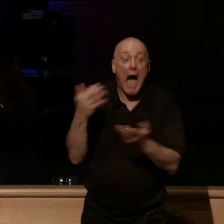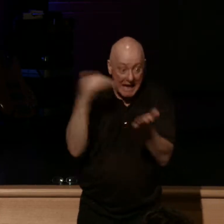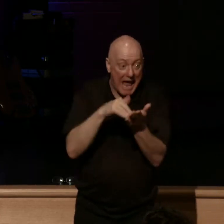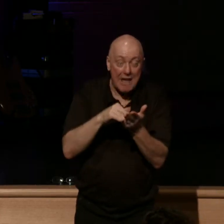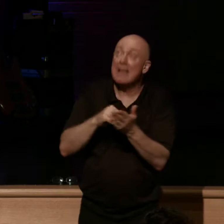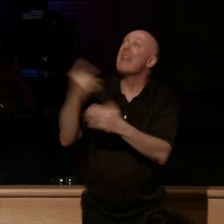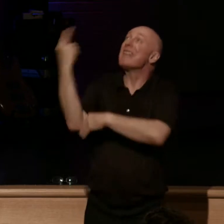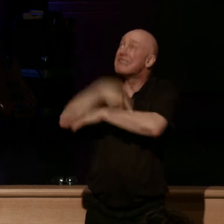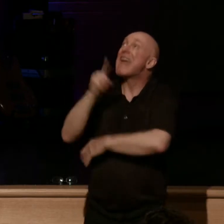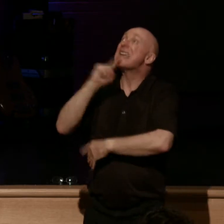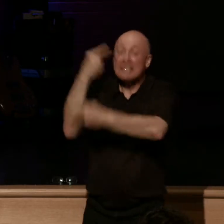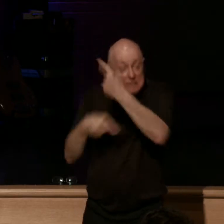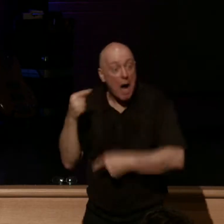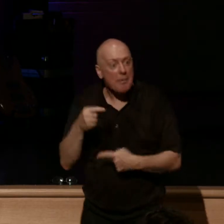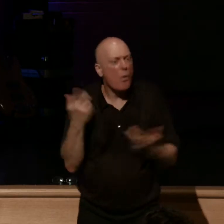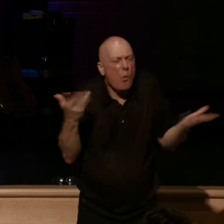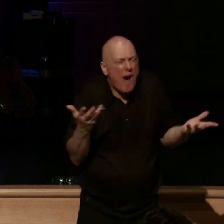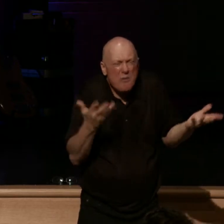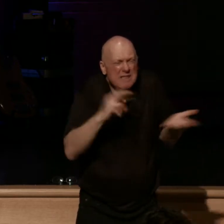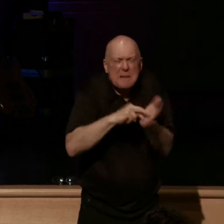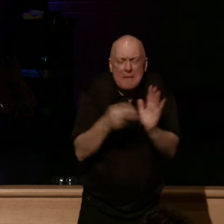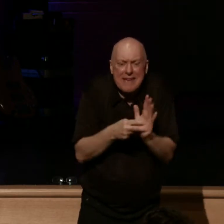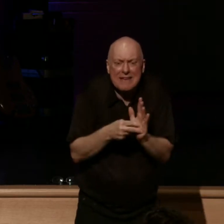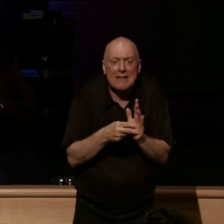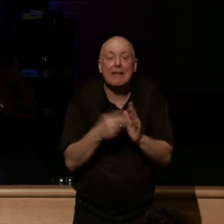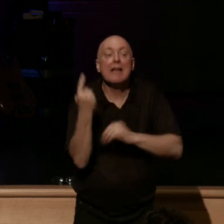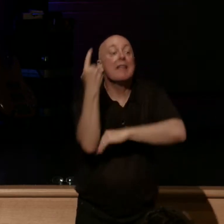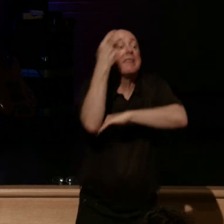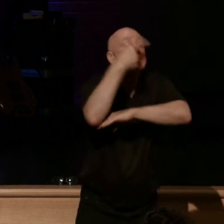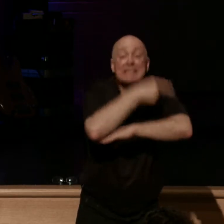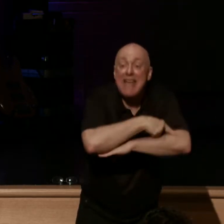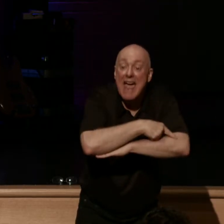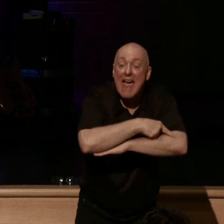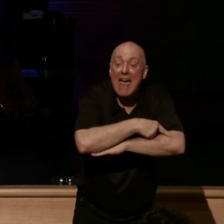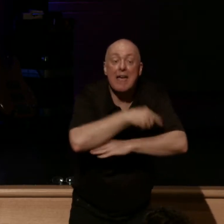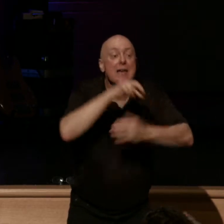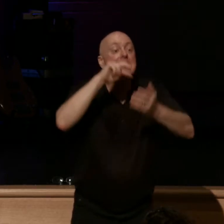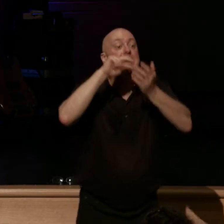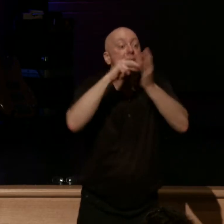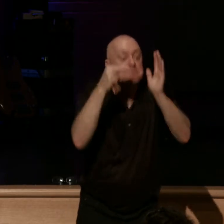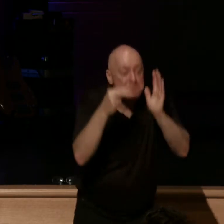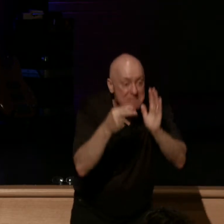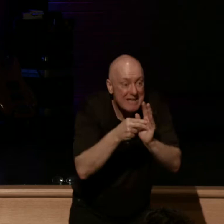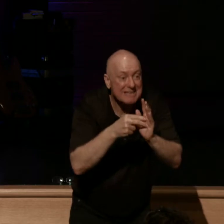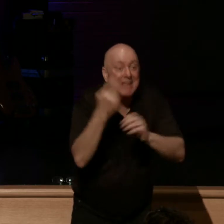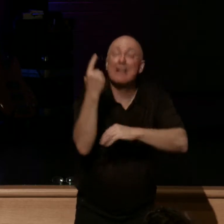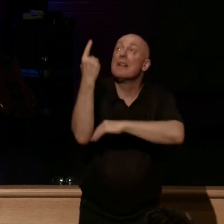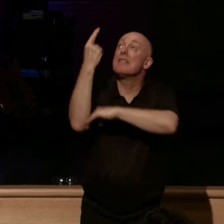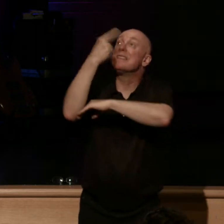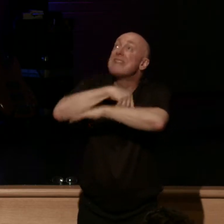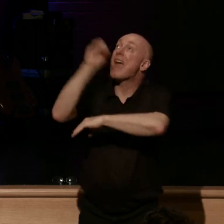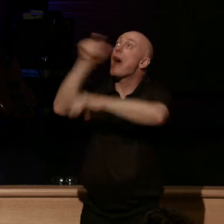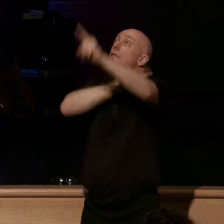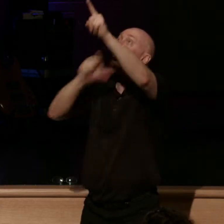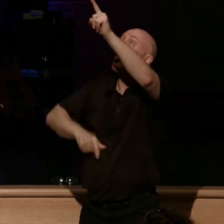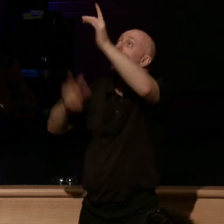The day is coming. The day what? The day, the eschatology of the day of the Lord Jesus Christ returning